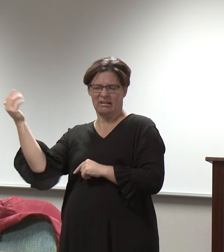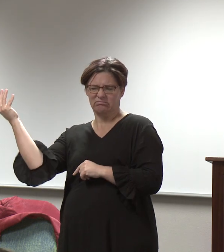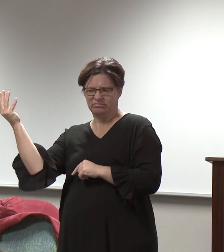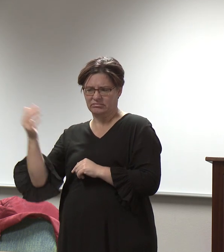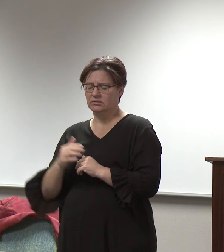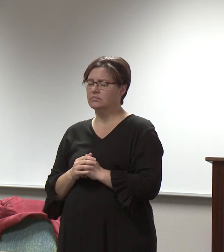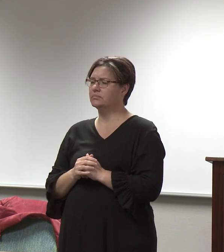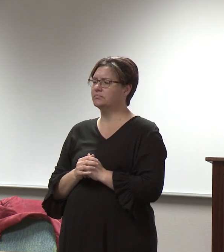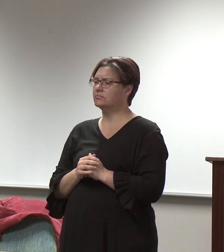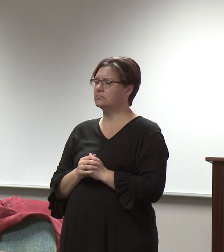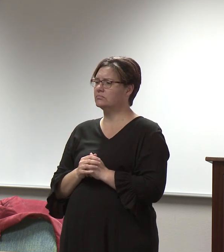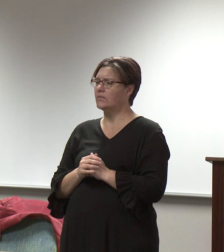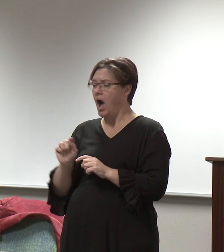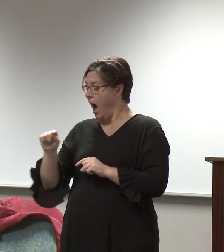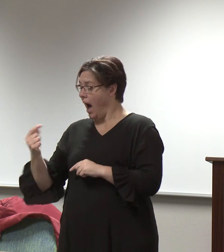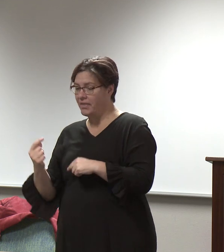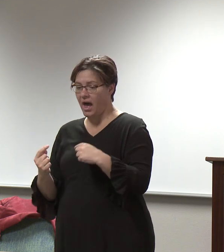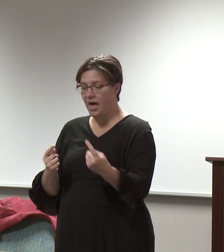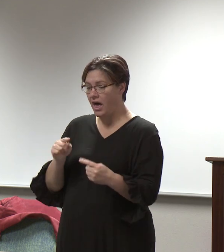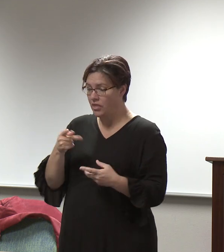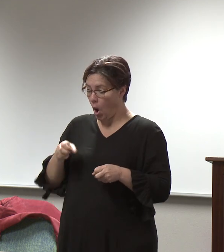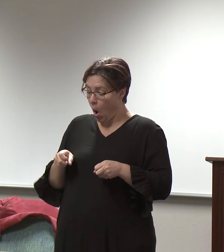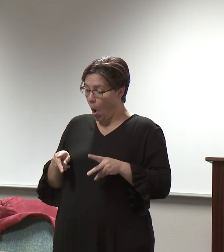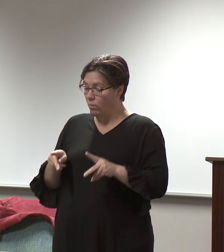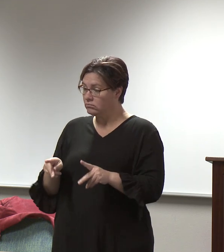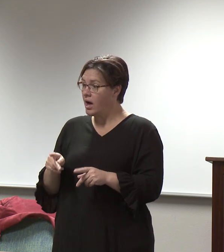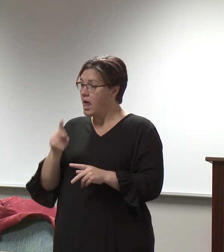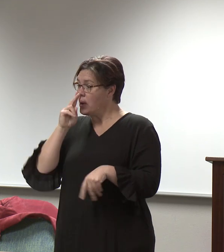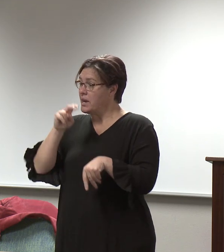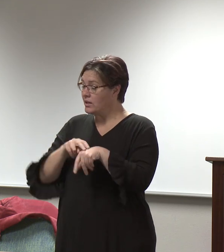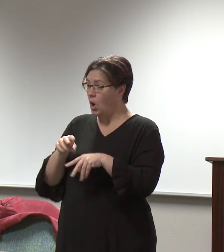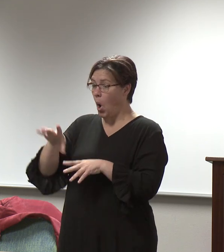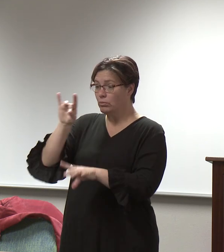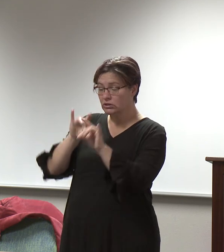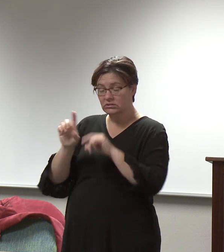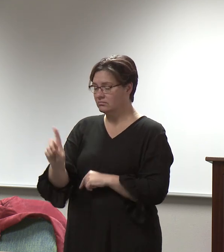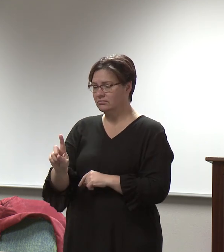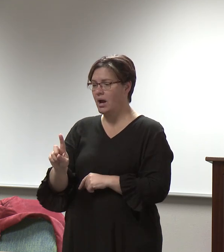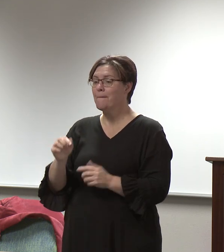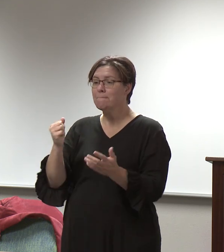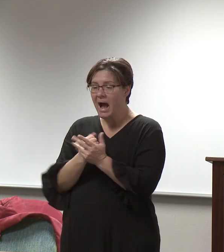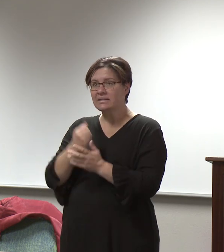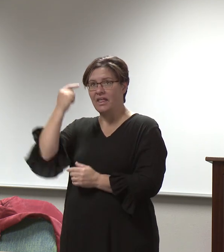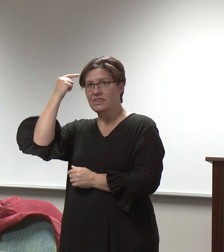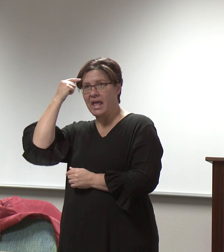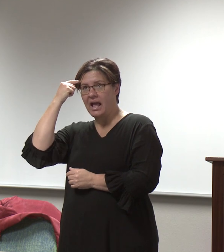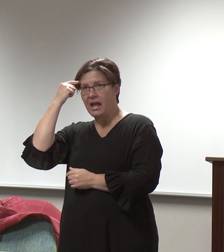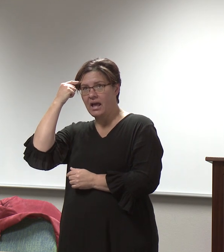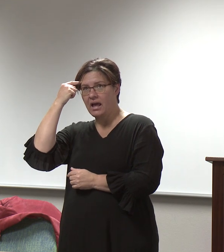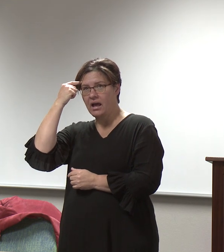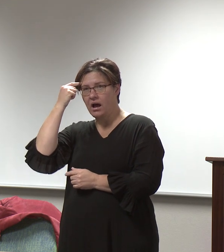I don't think that we need alternatives in the world. What we think, what we need, is an alternative thinking of